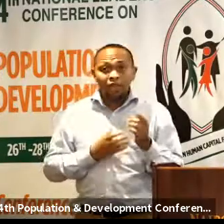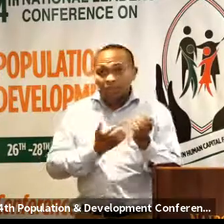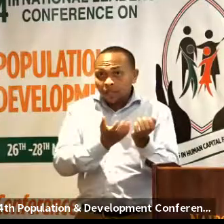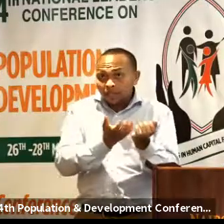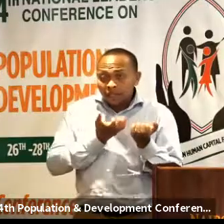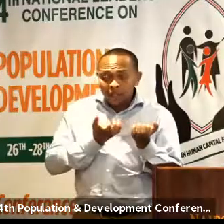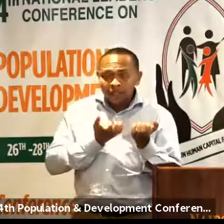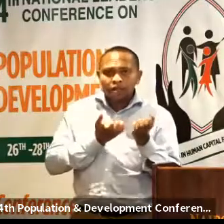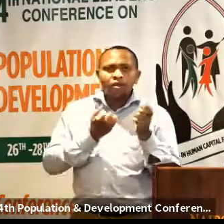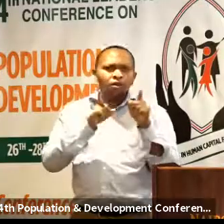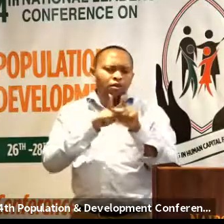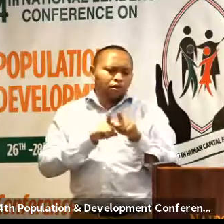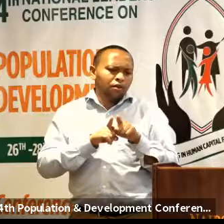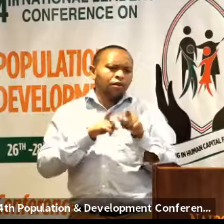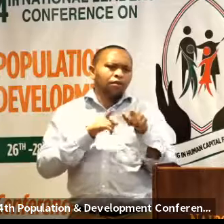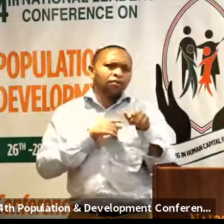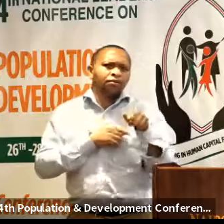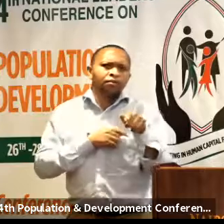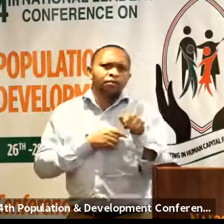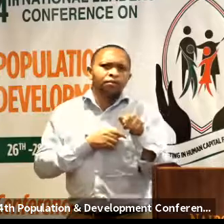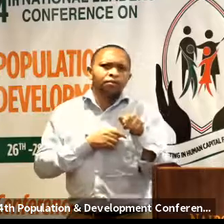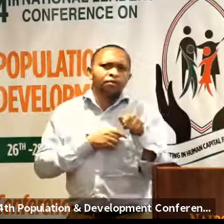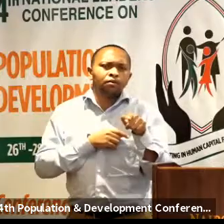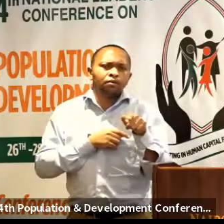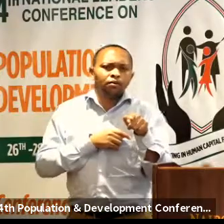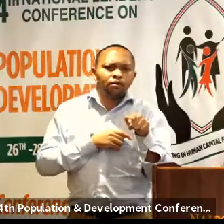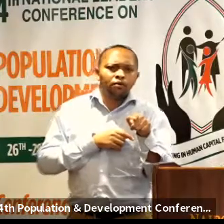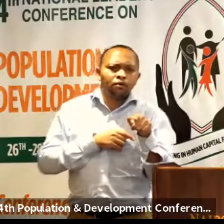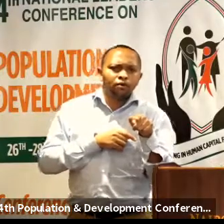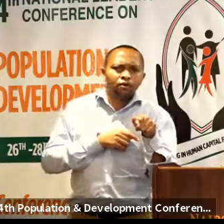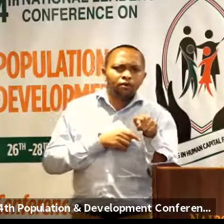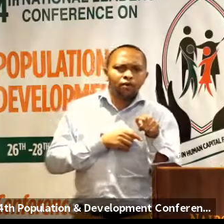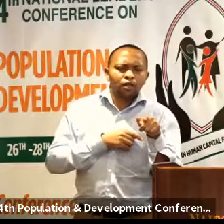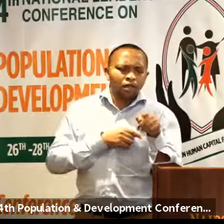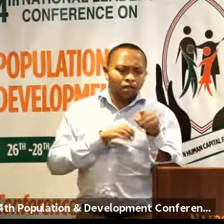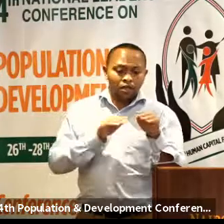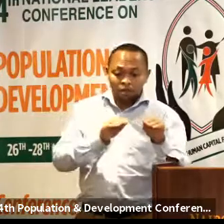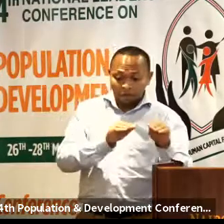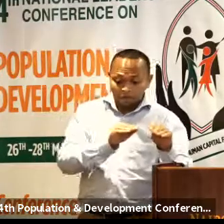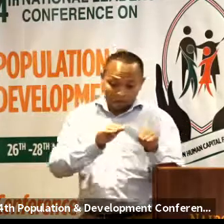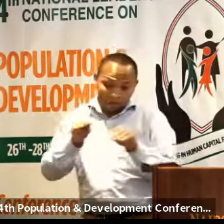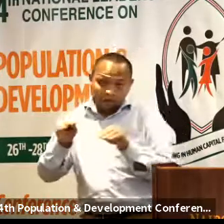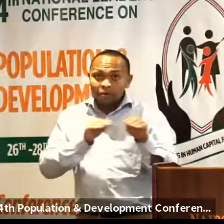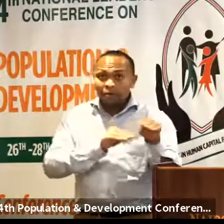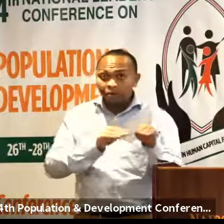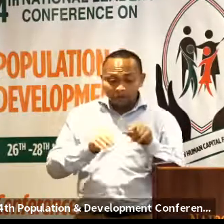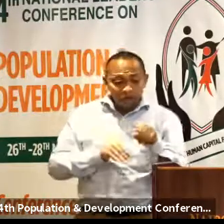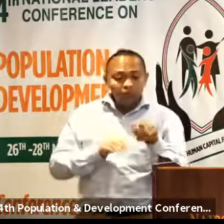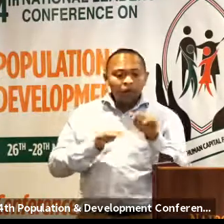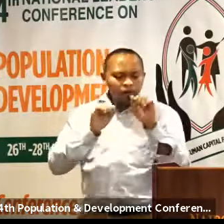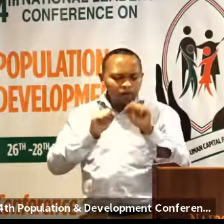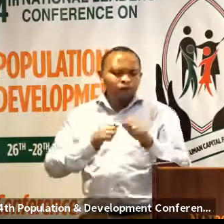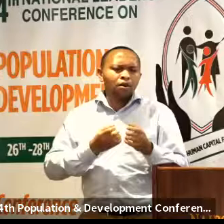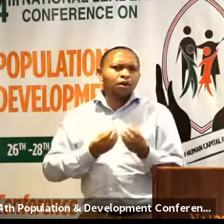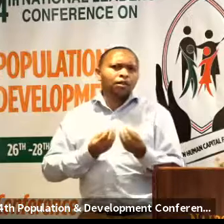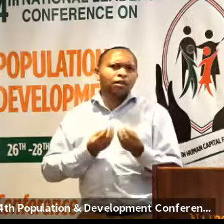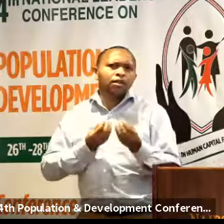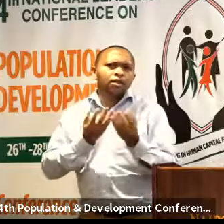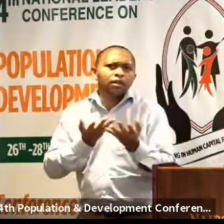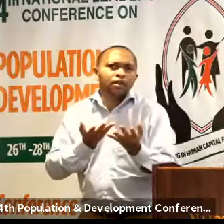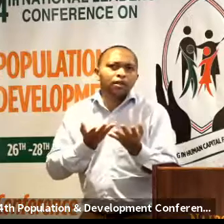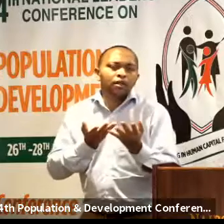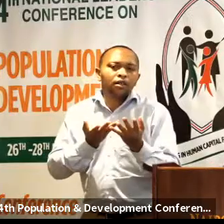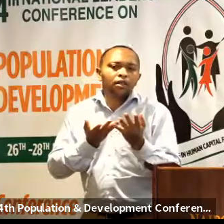at issues of internal migration. And internal migration basically brings about